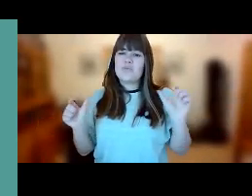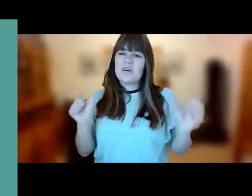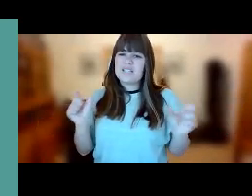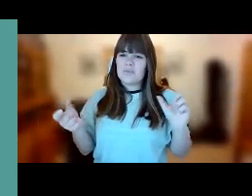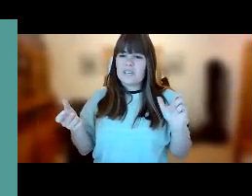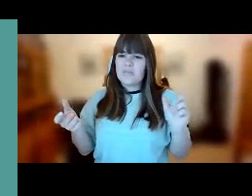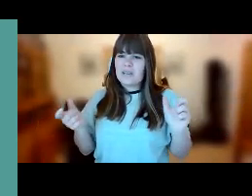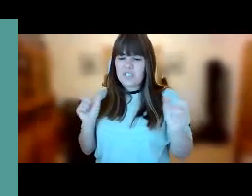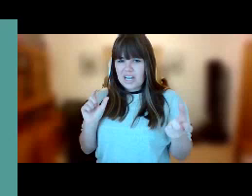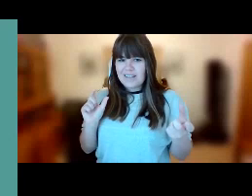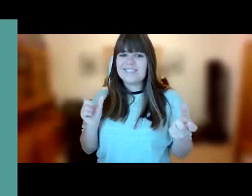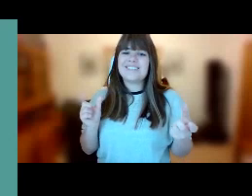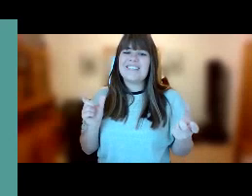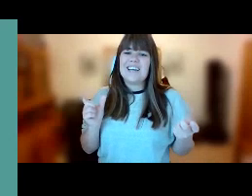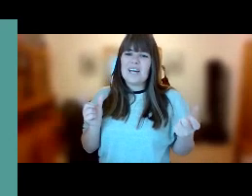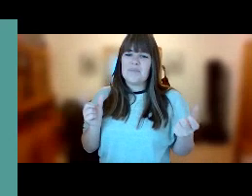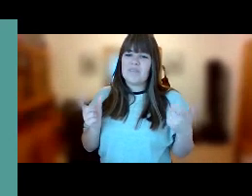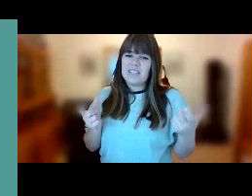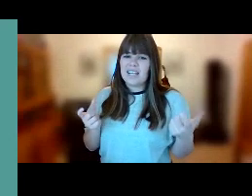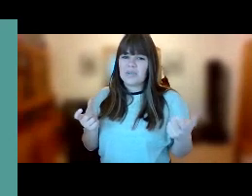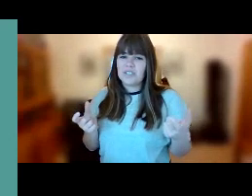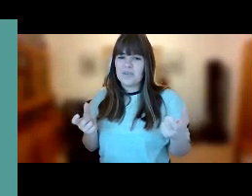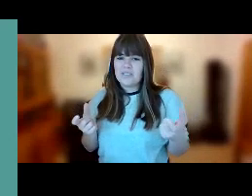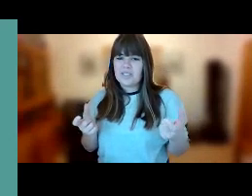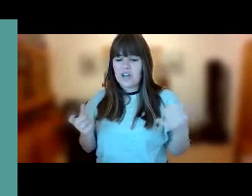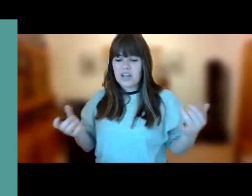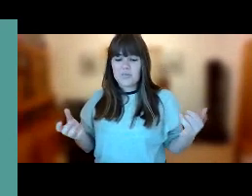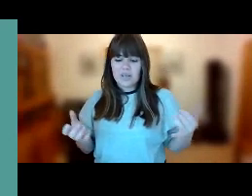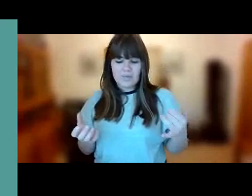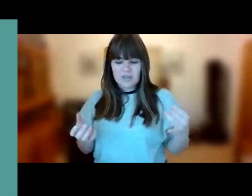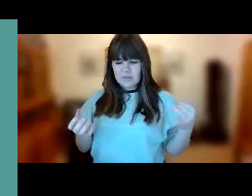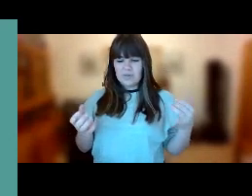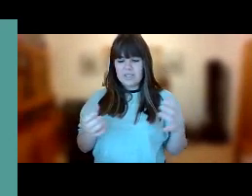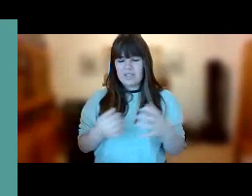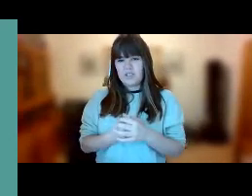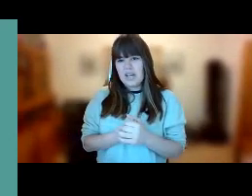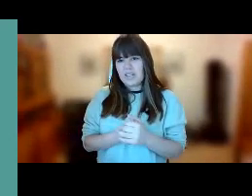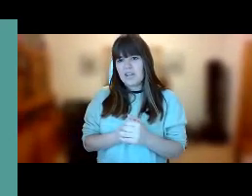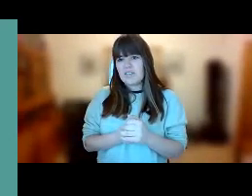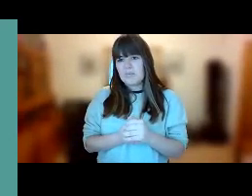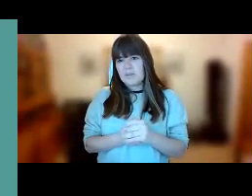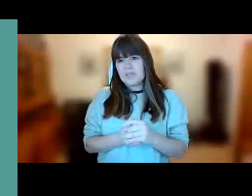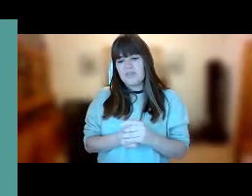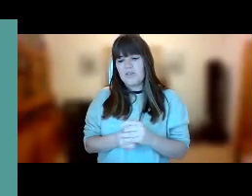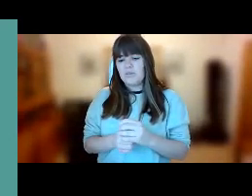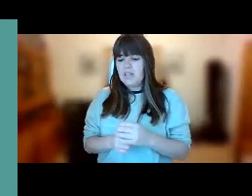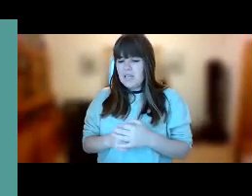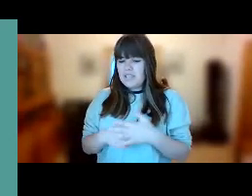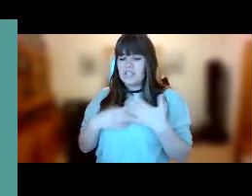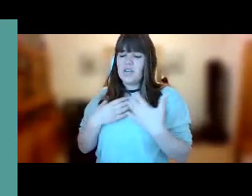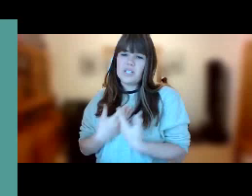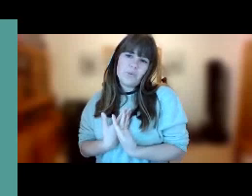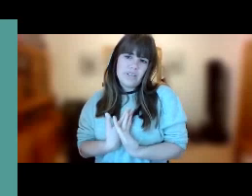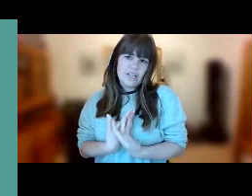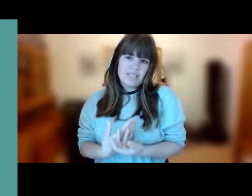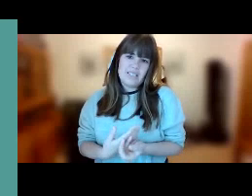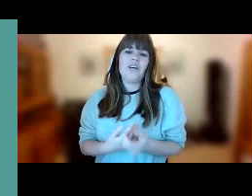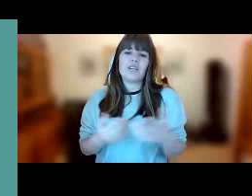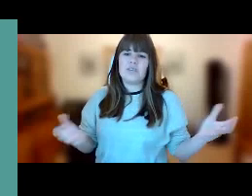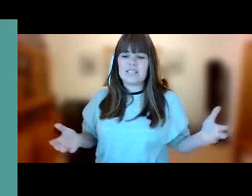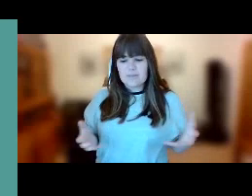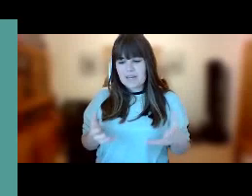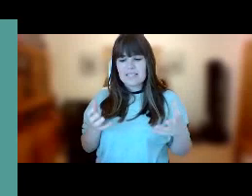and small words that we can maybe change within the language that we use to try and open up those doors and to try and encourage people to feel that trust within